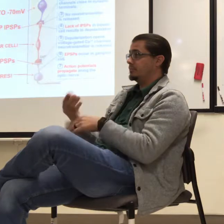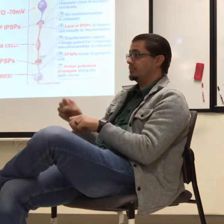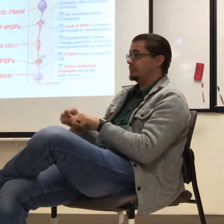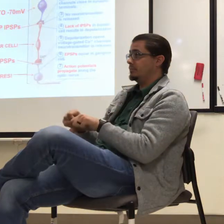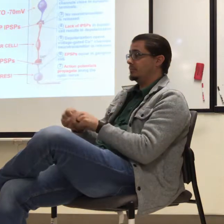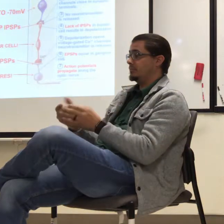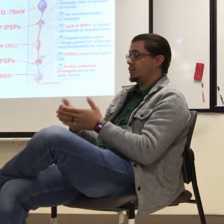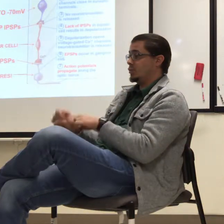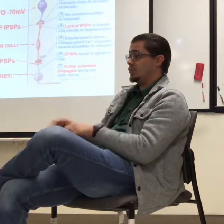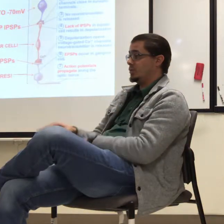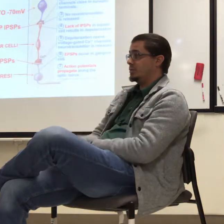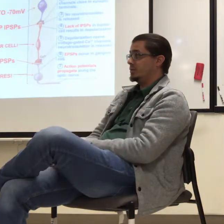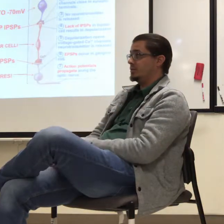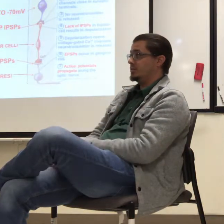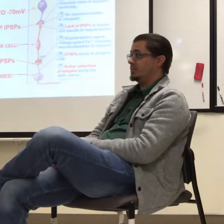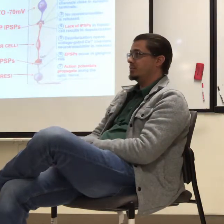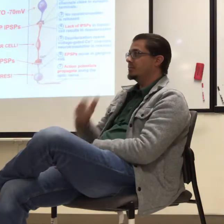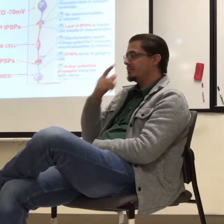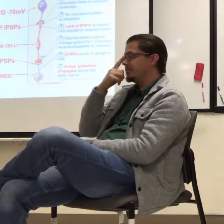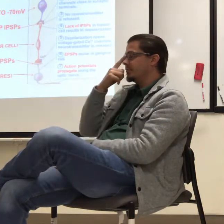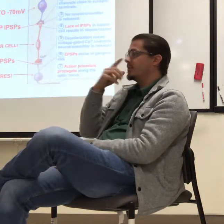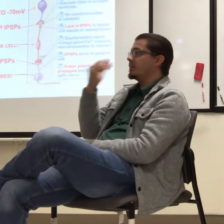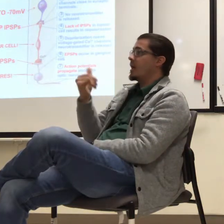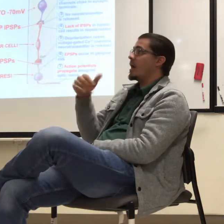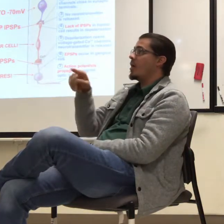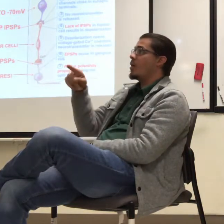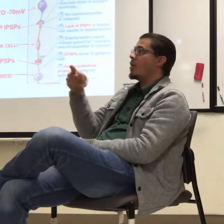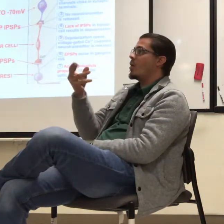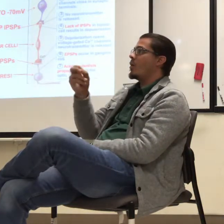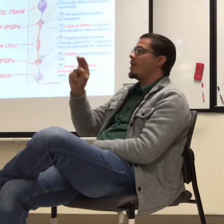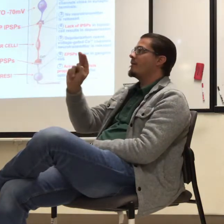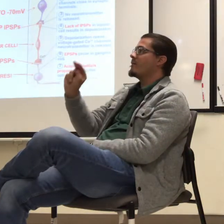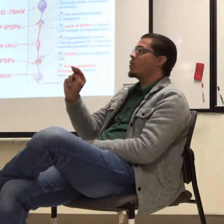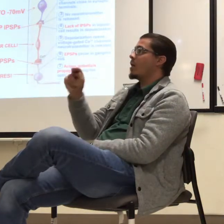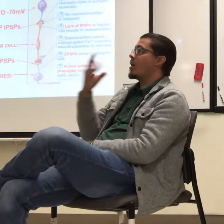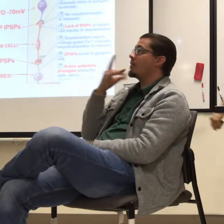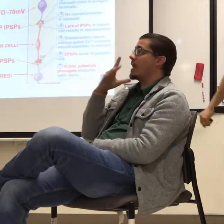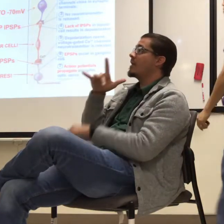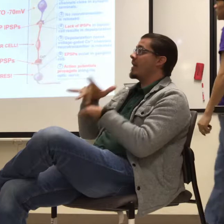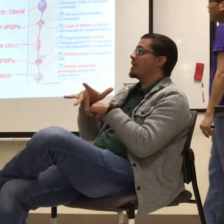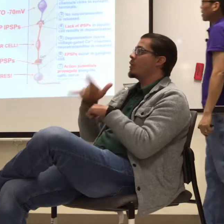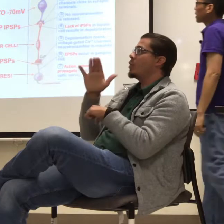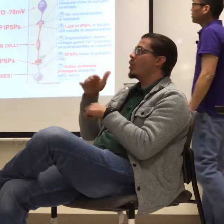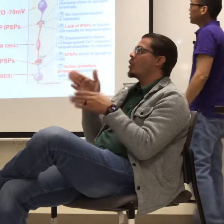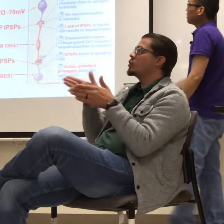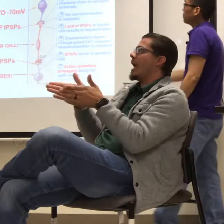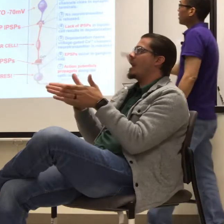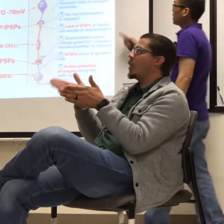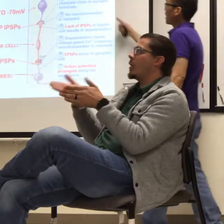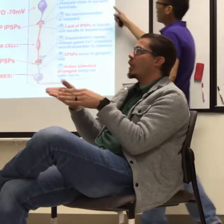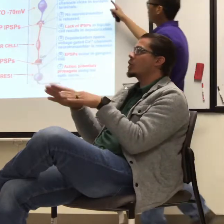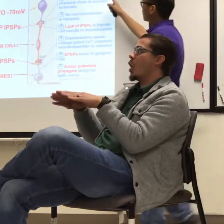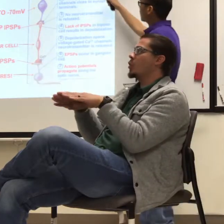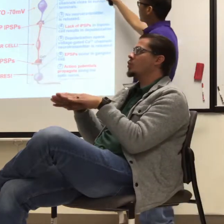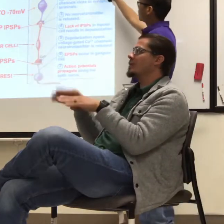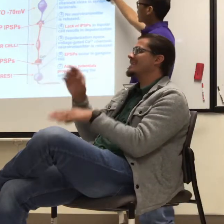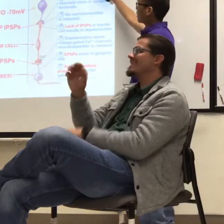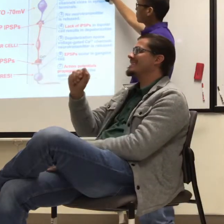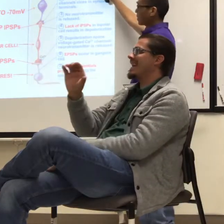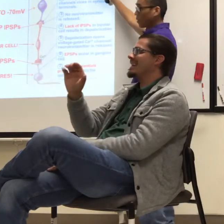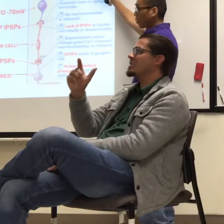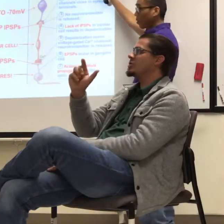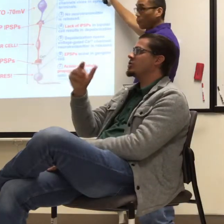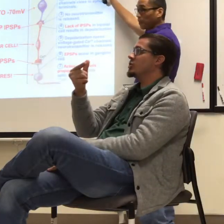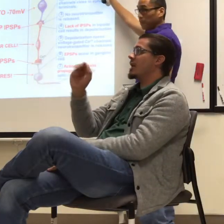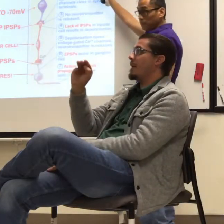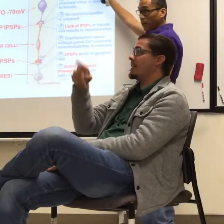Now photons of light are available. You close the channels. They're cyclic GMP gated